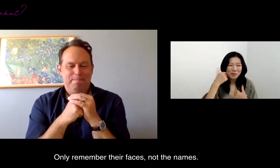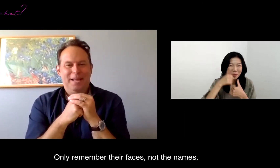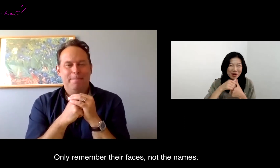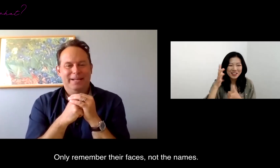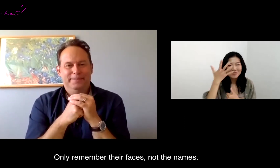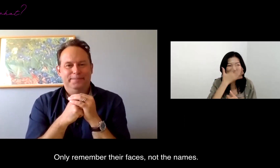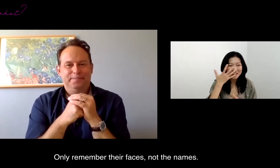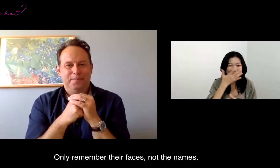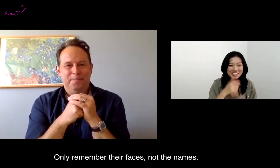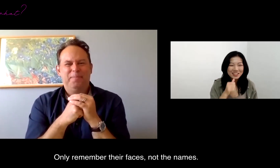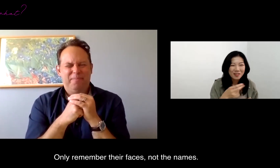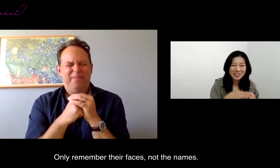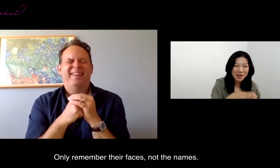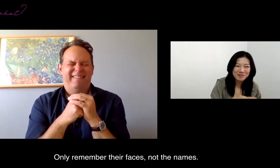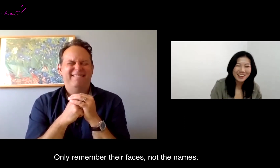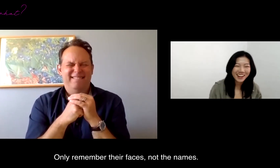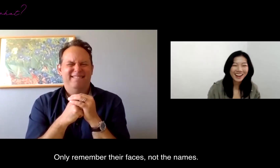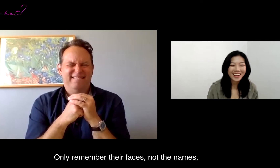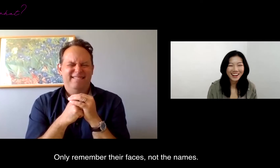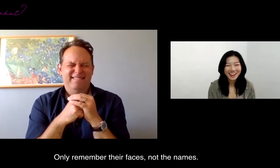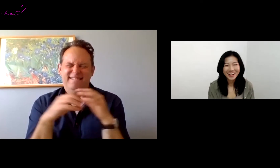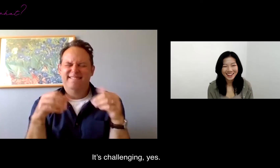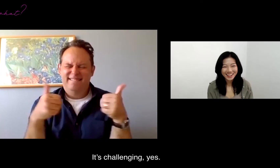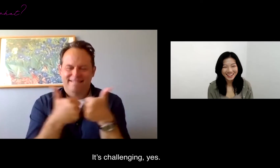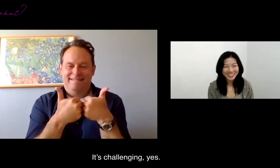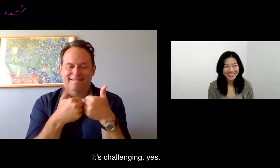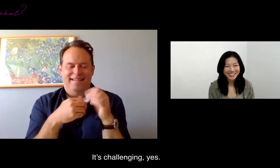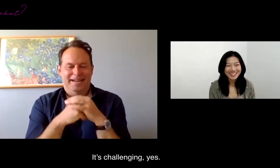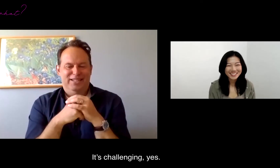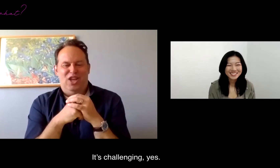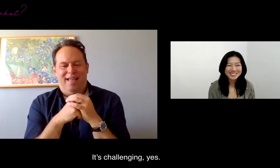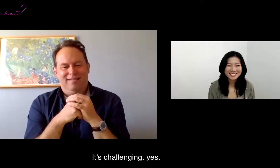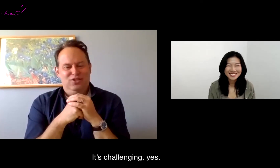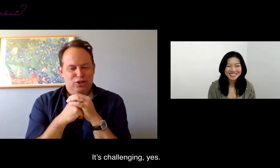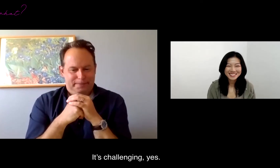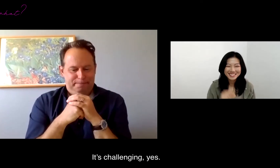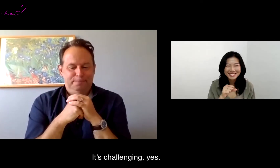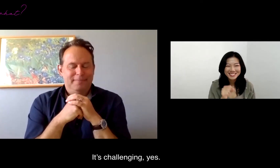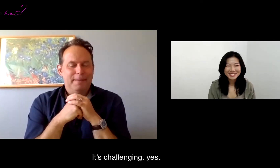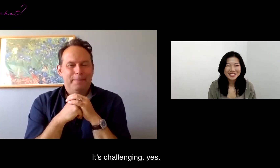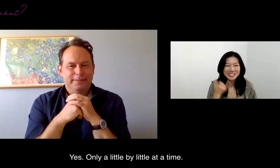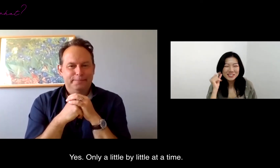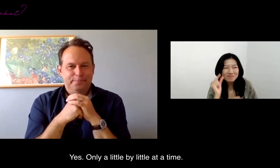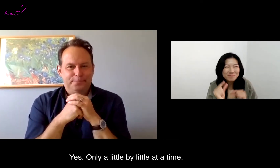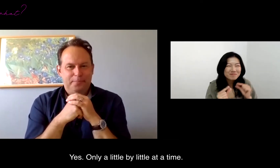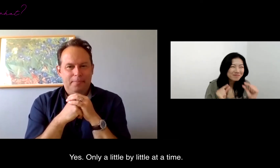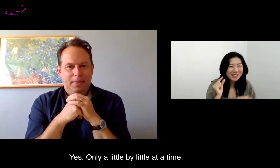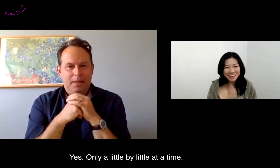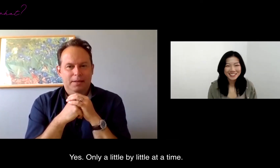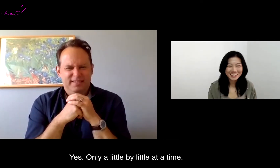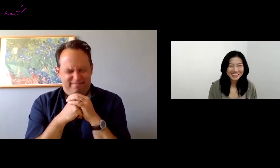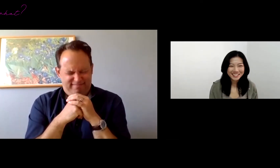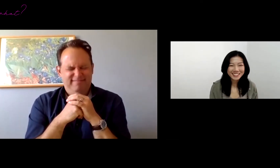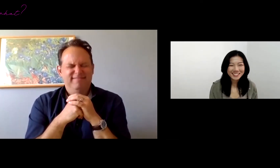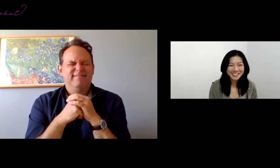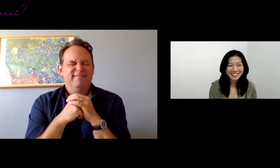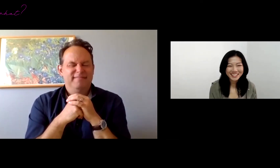Only remember their faces, not the names. It's challenging, yes. Yes, only a little by little, bit at a time.